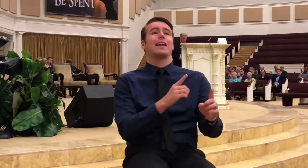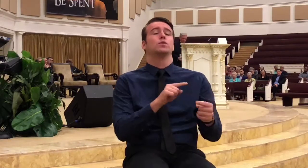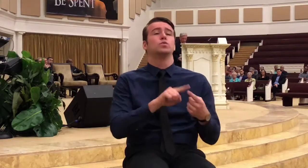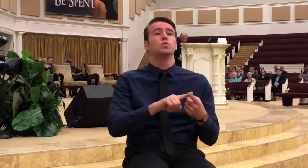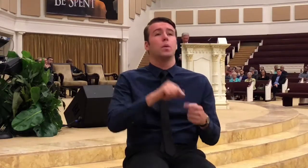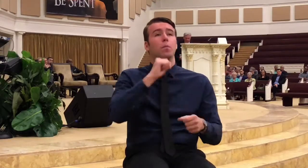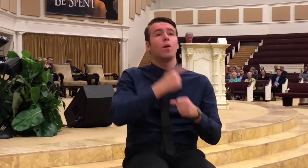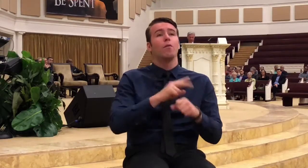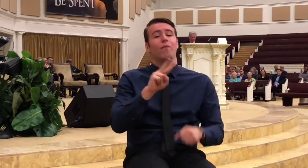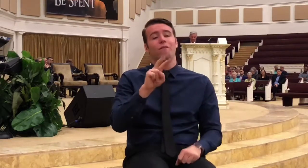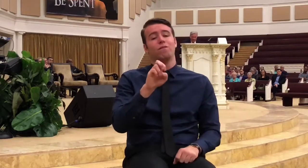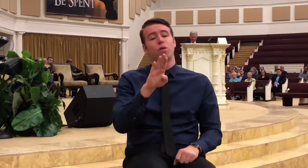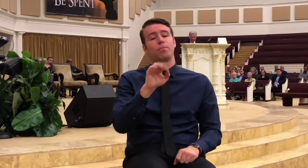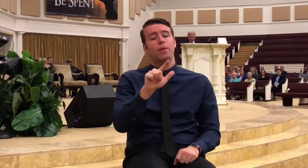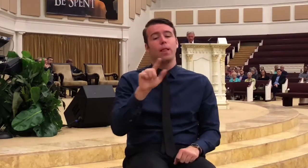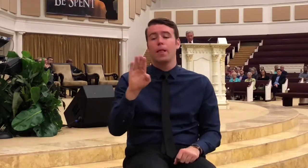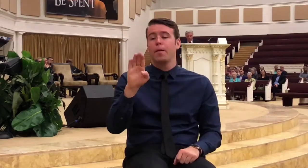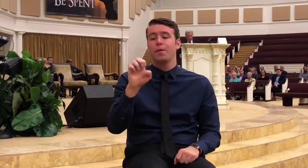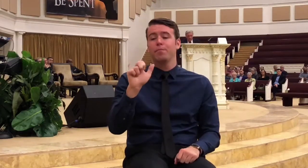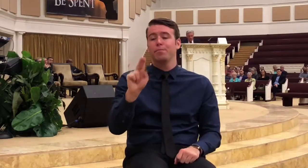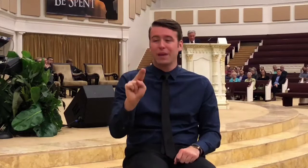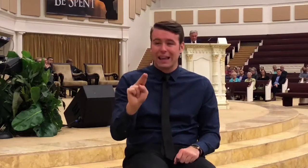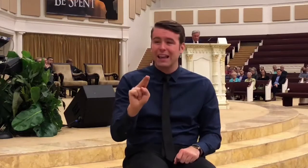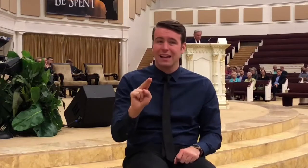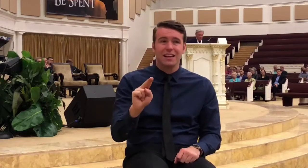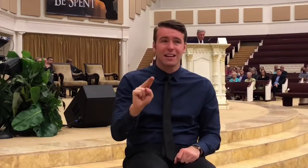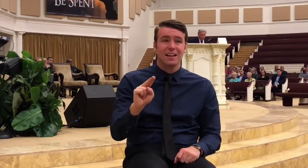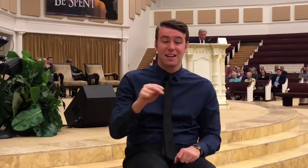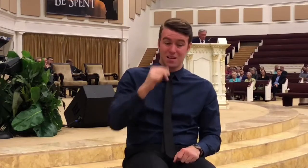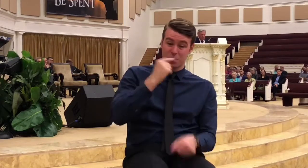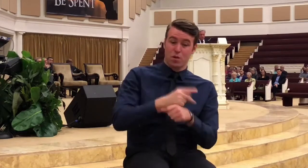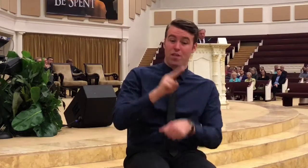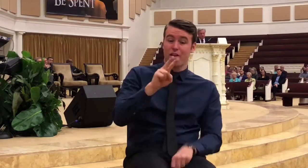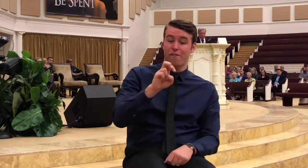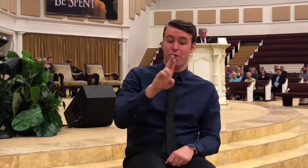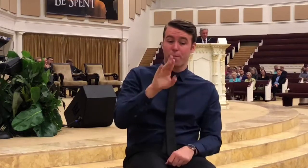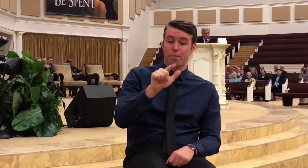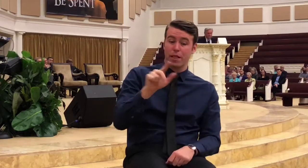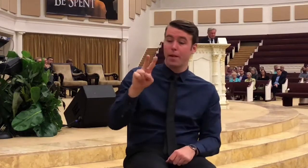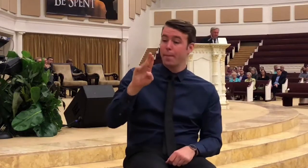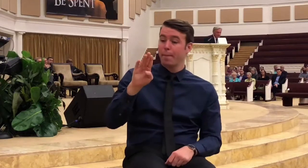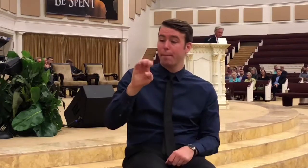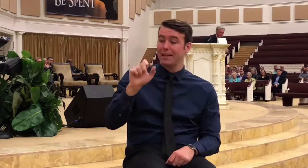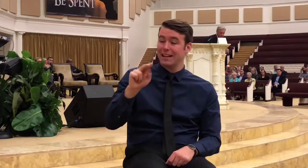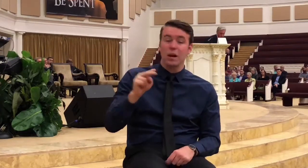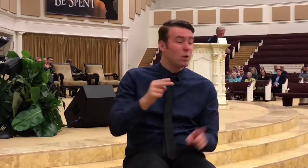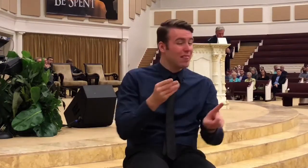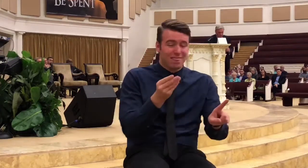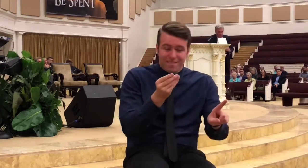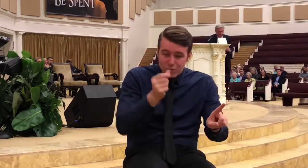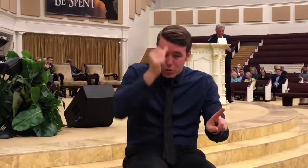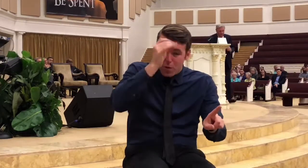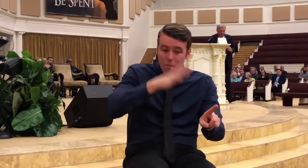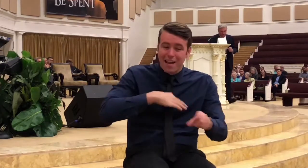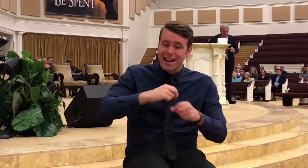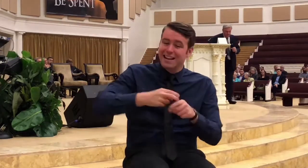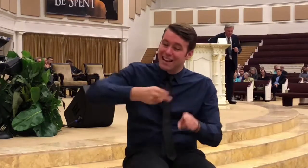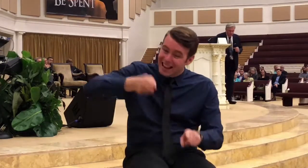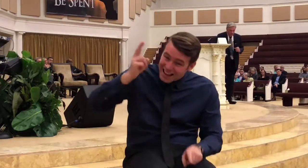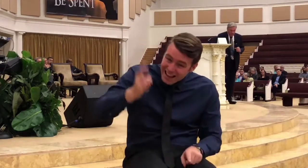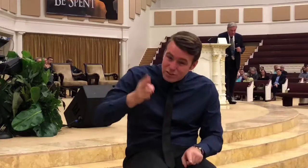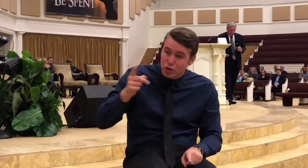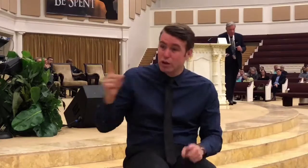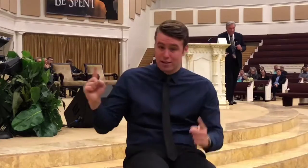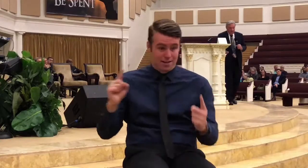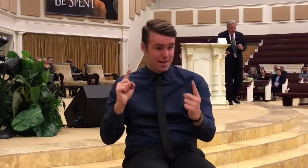Brother Verbal Beam, and that Brother Verbal Beam was one of the few men in history that he had